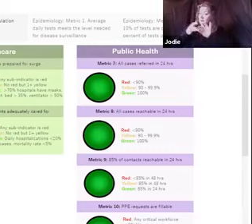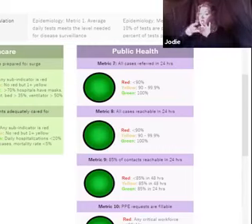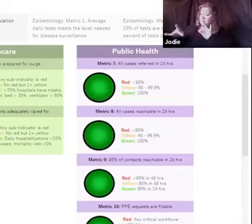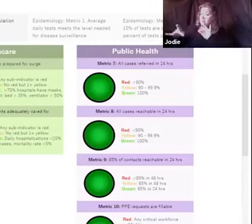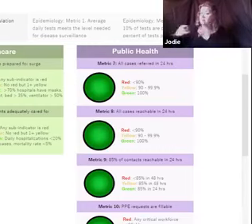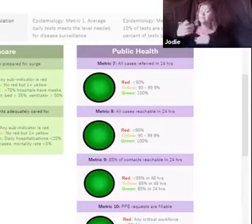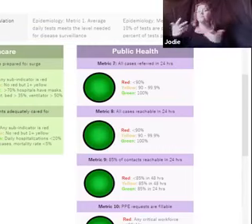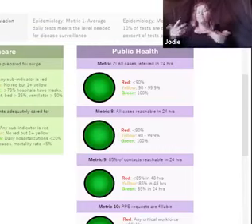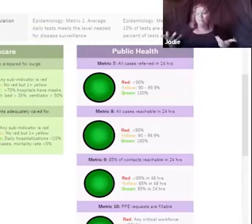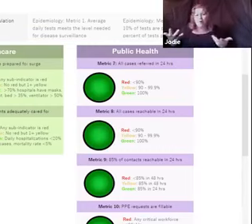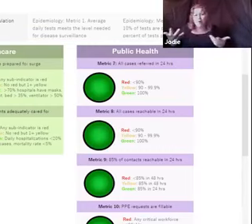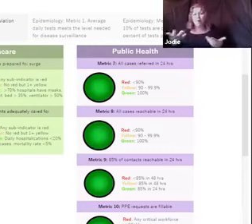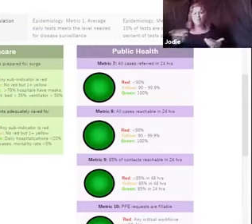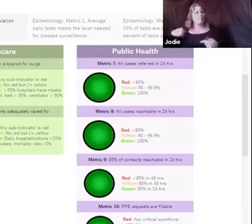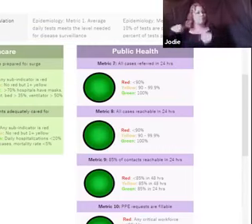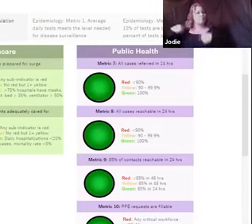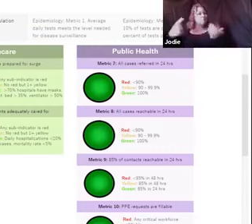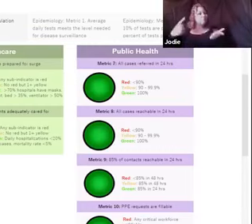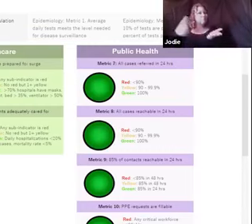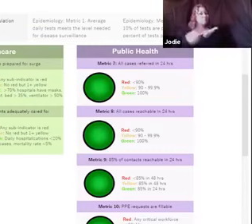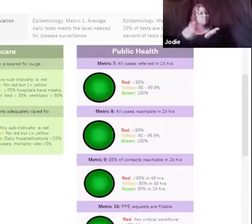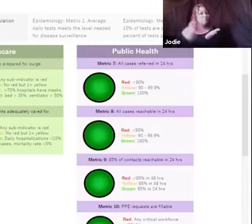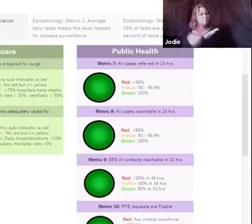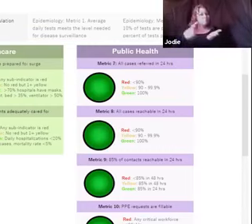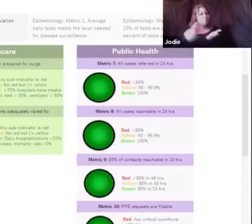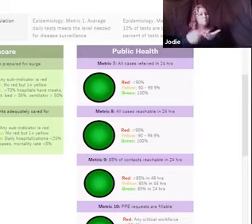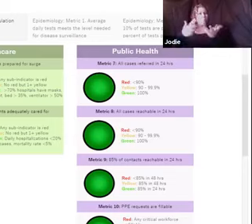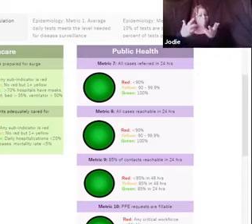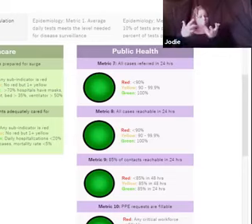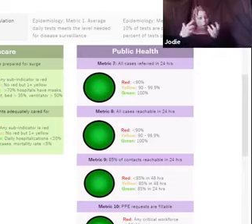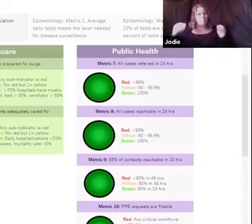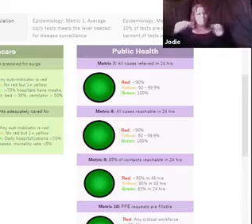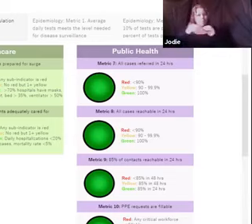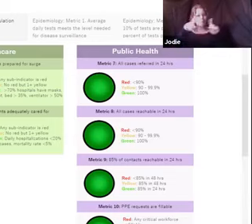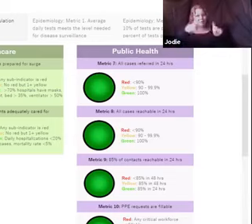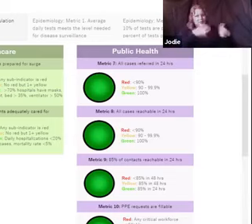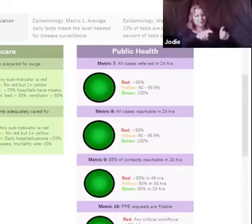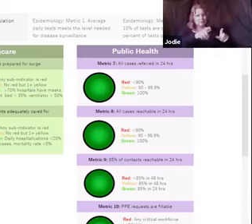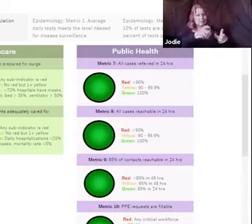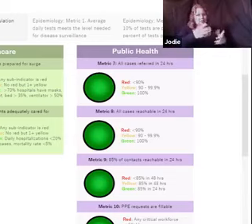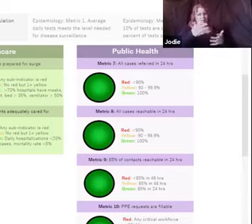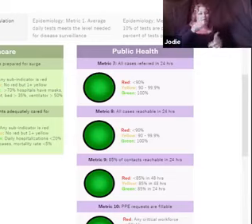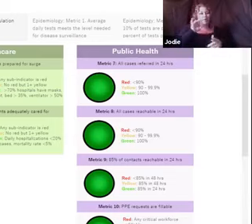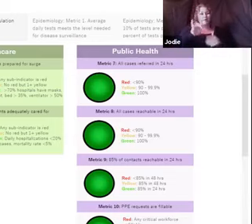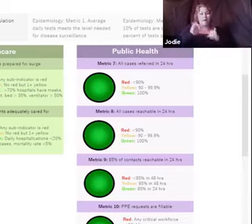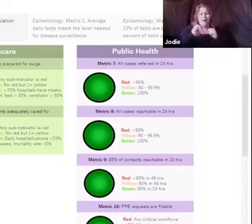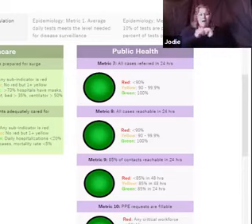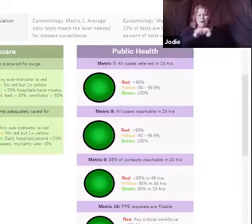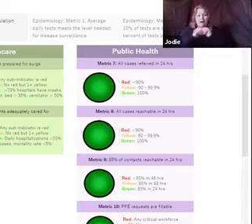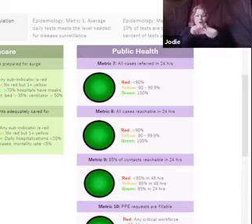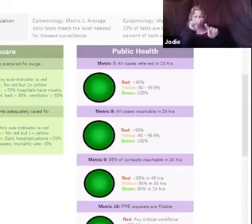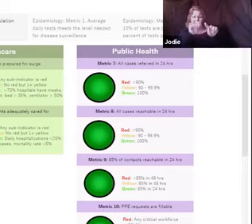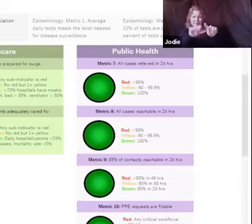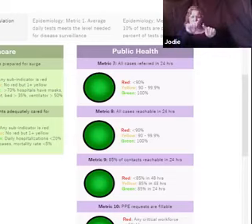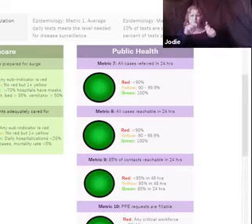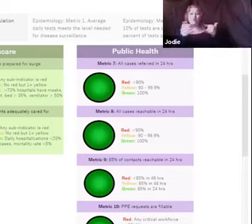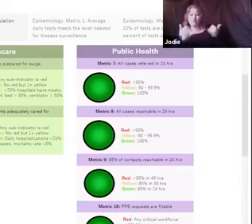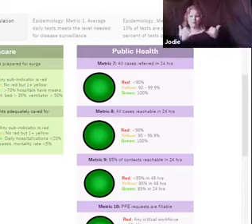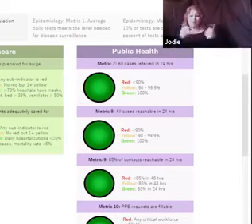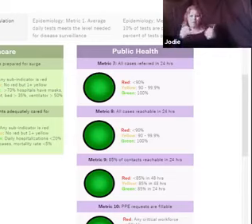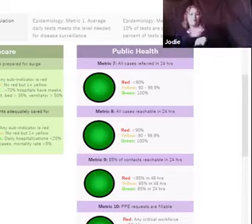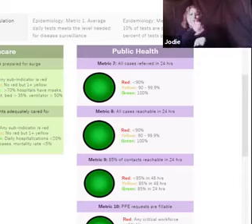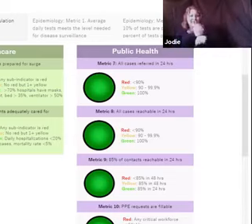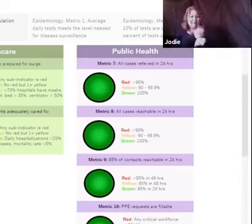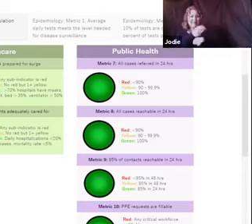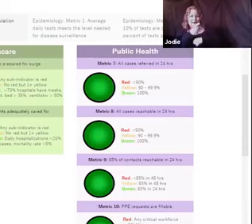We have had a lot of discussion about how to get at that figure, and it might change over time. But right now, we've set that in order